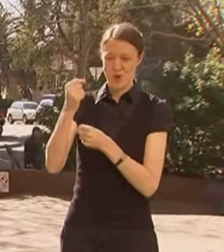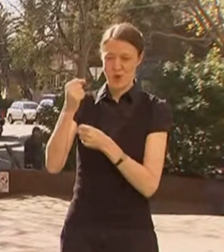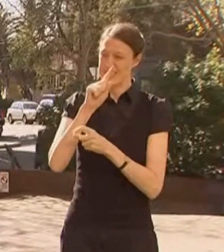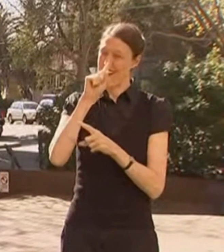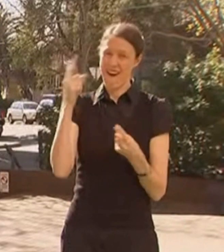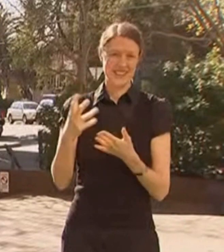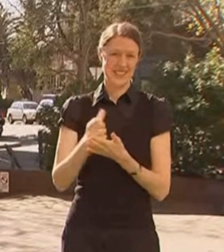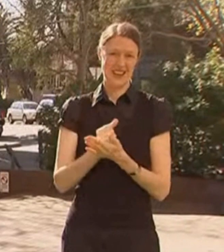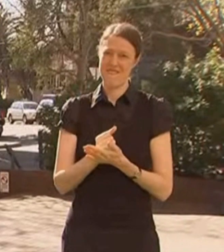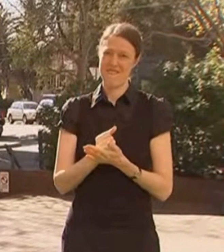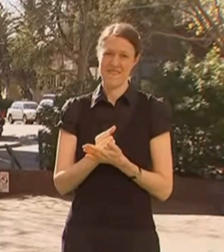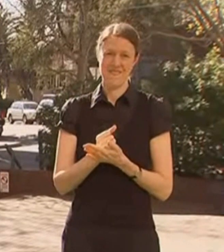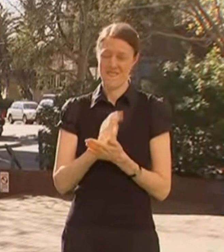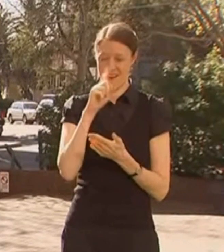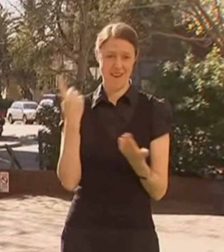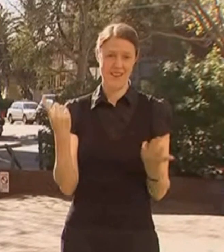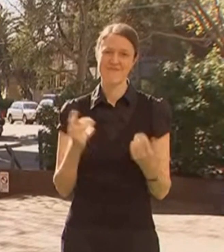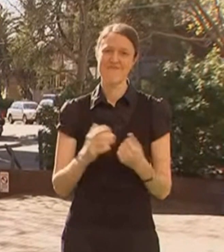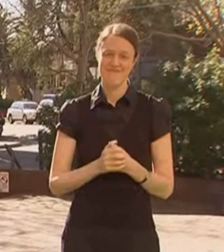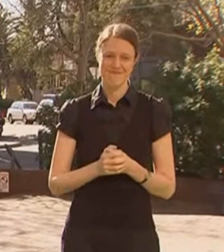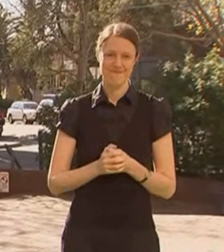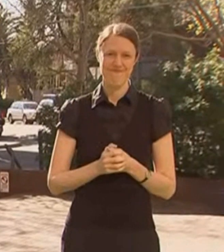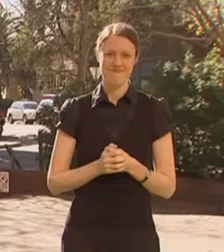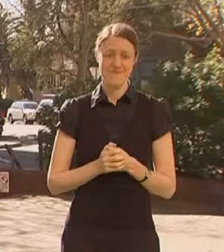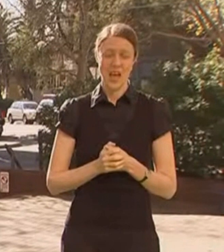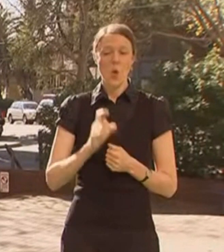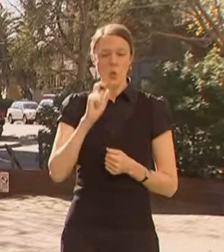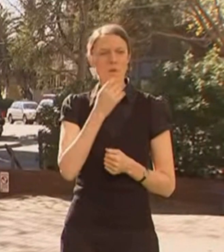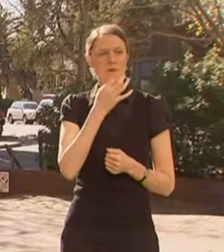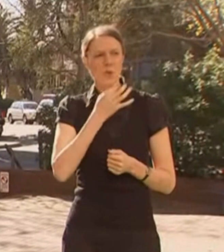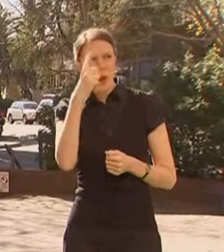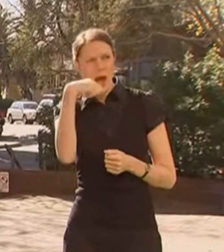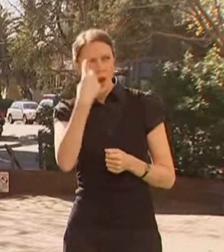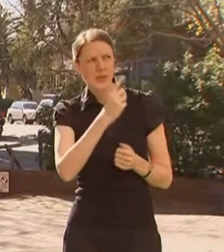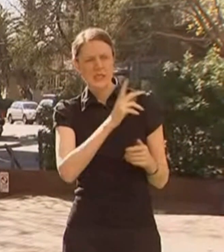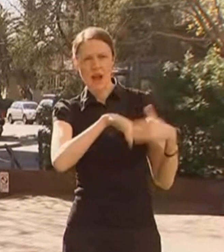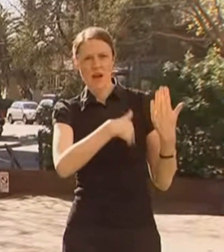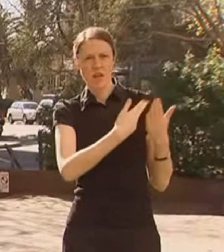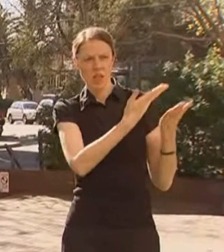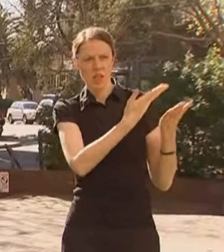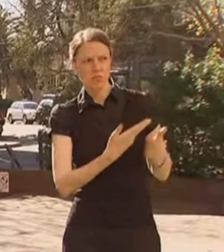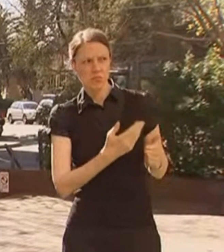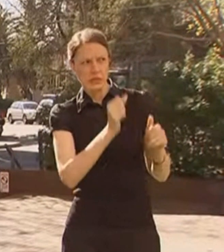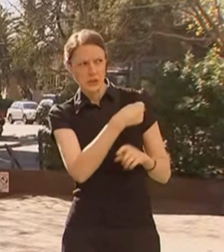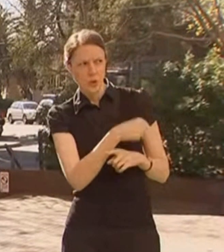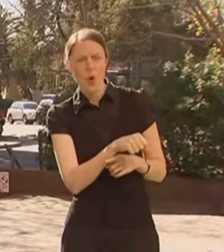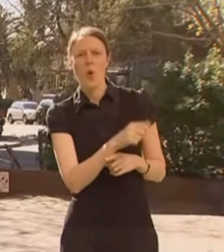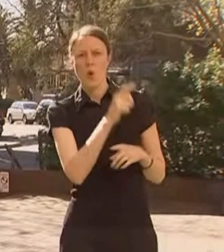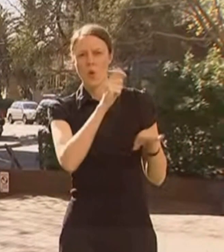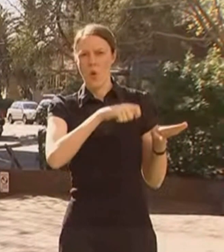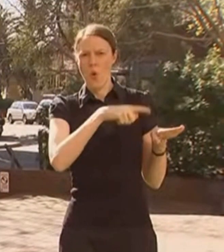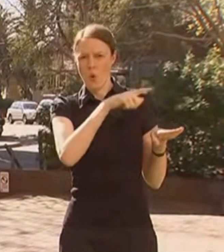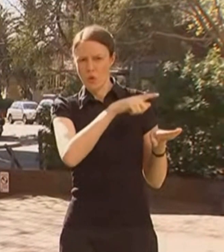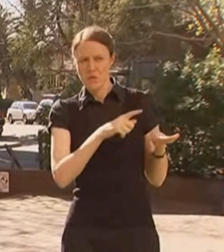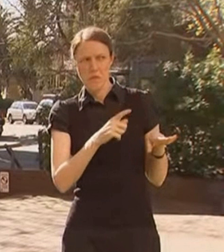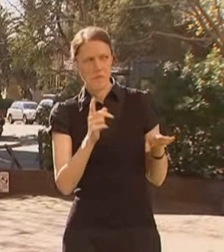Fuller, who joins me here today, confirmed that later this morning, and we have commenced legal action on the basis